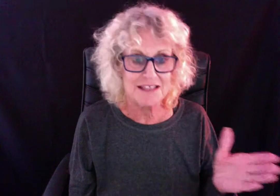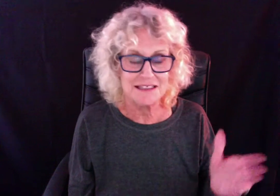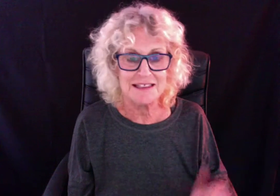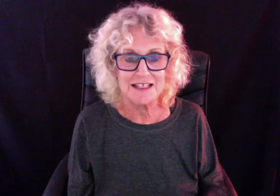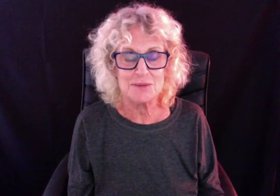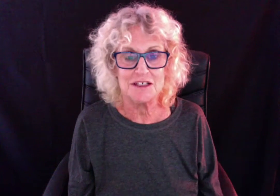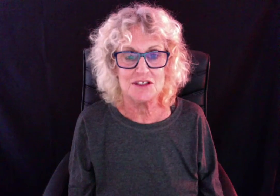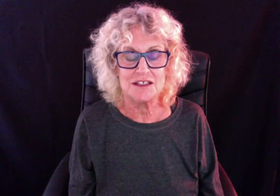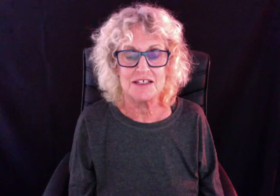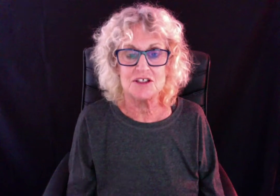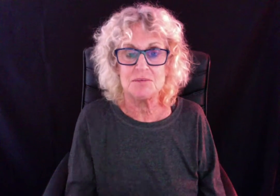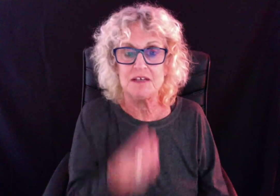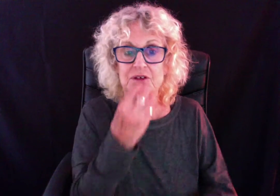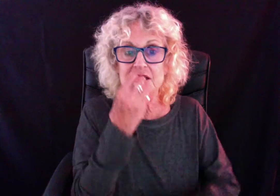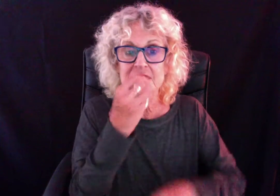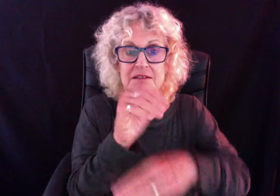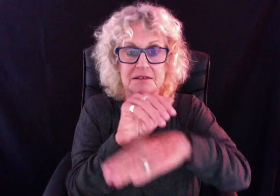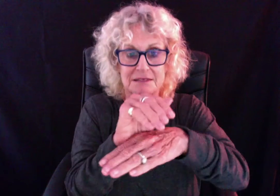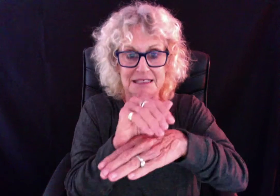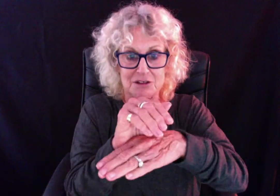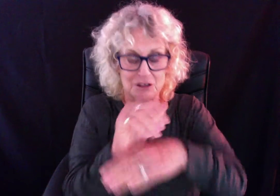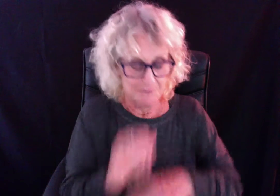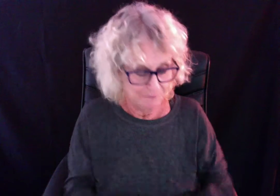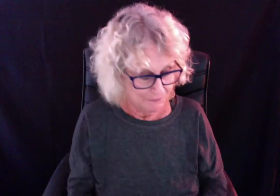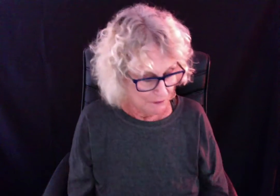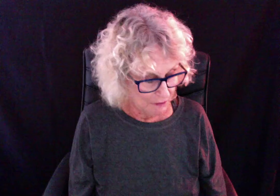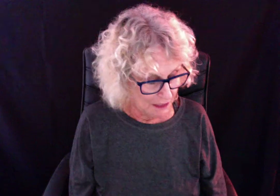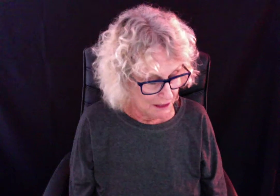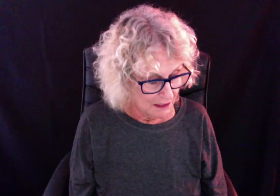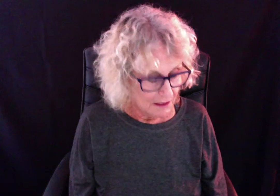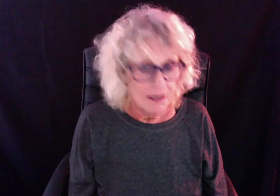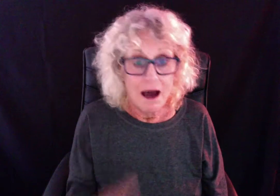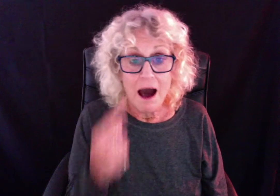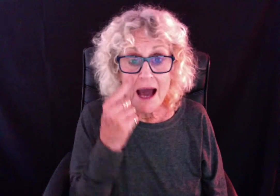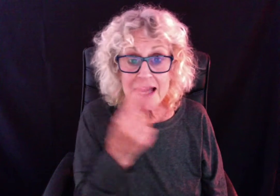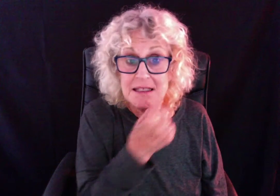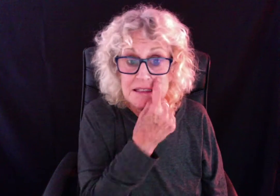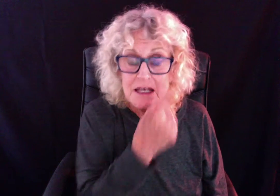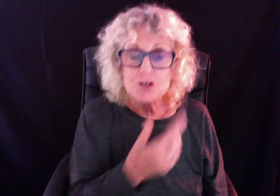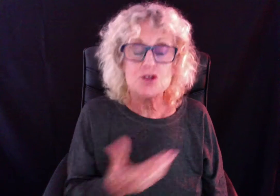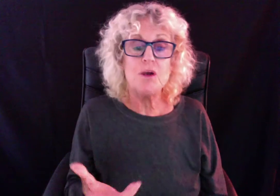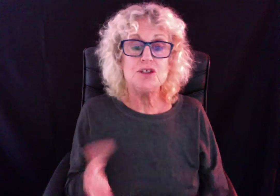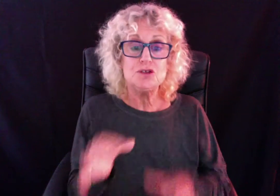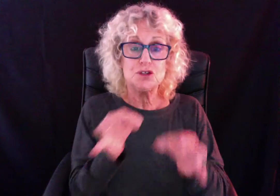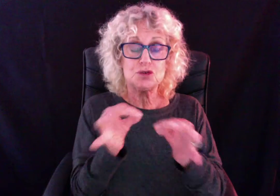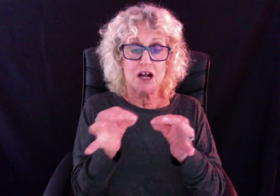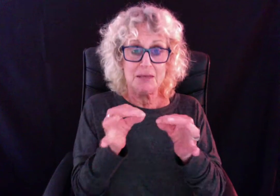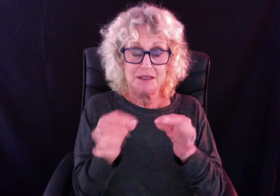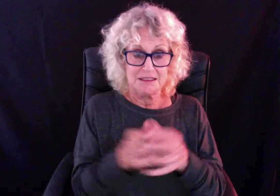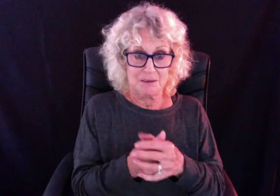Emphasizing the explanation that I just made for eat dinner. Okay. Eyes. So when you're describing